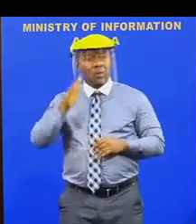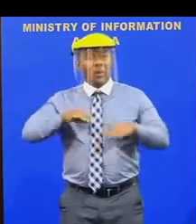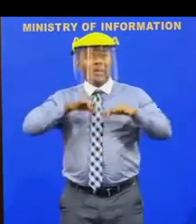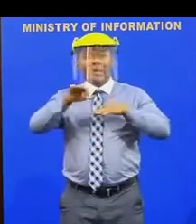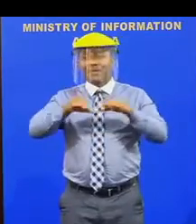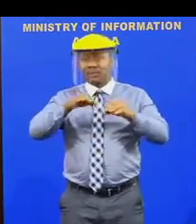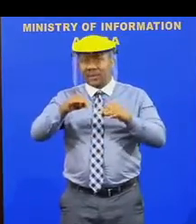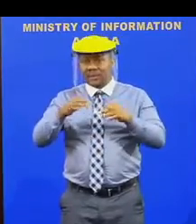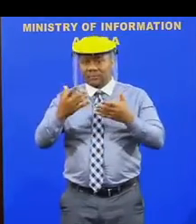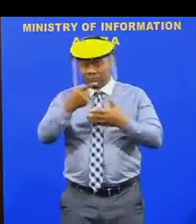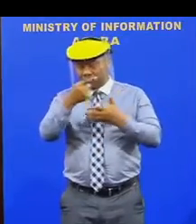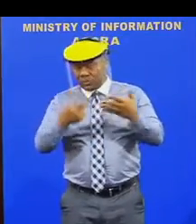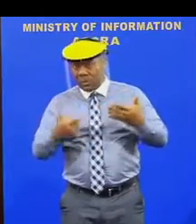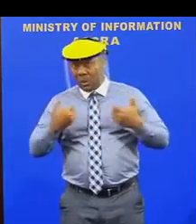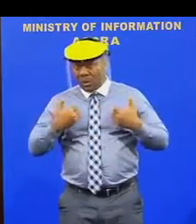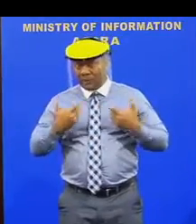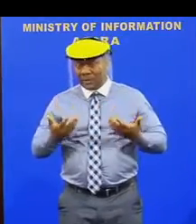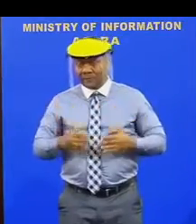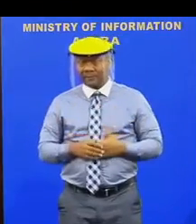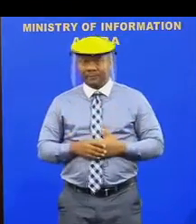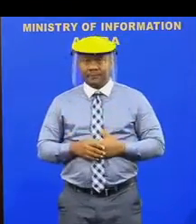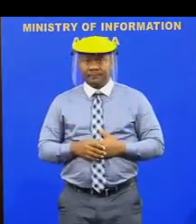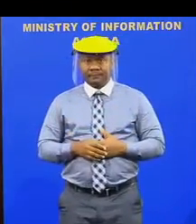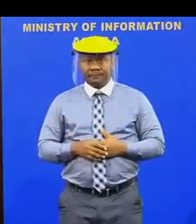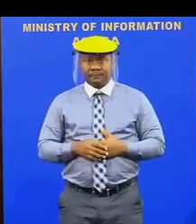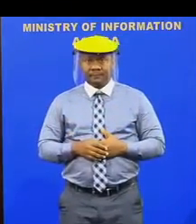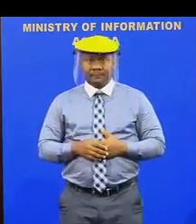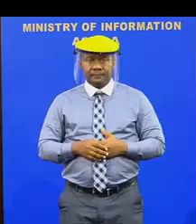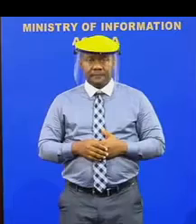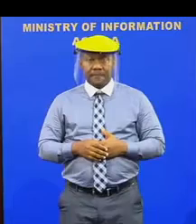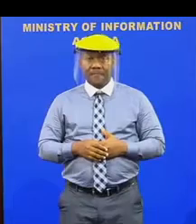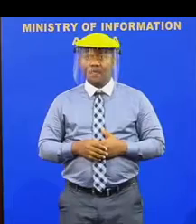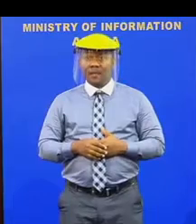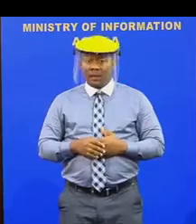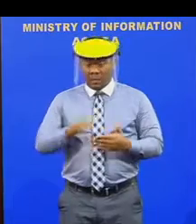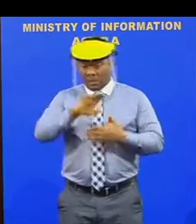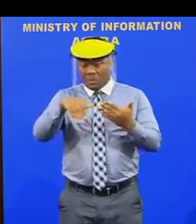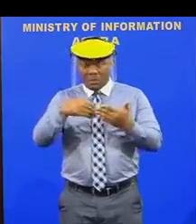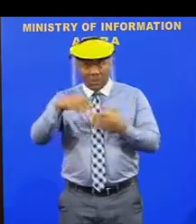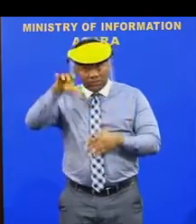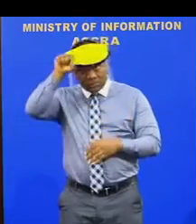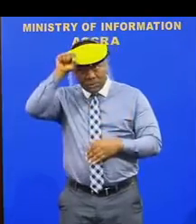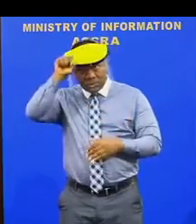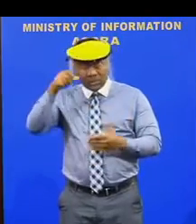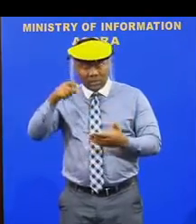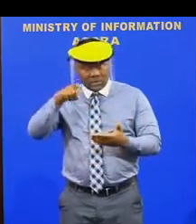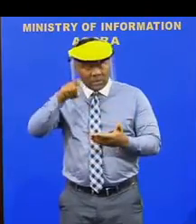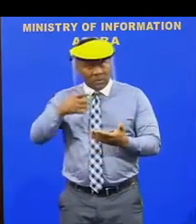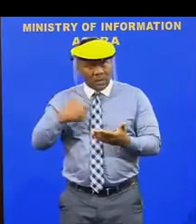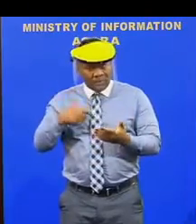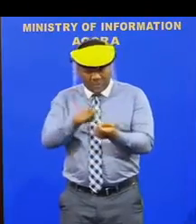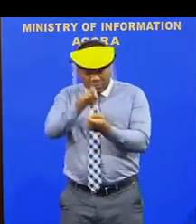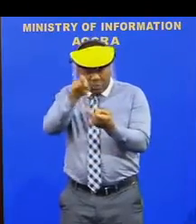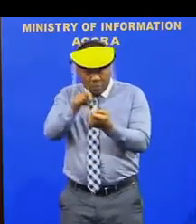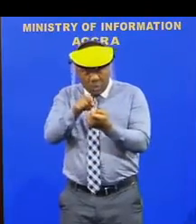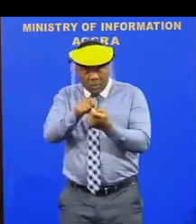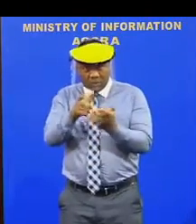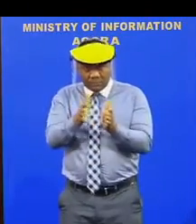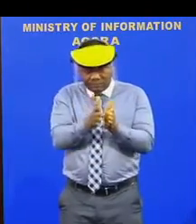what we have so far for all of them. Taking all of them into consideration, we have a specificity of